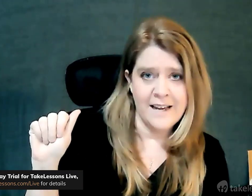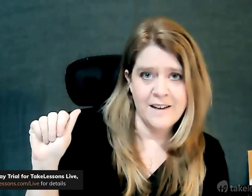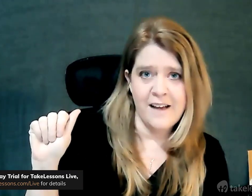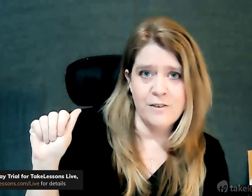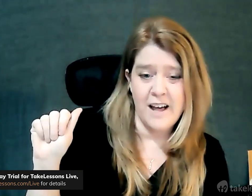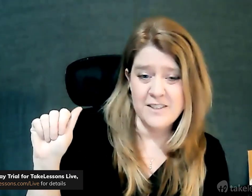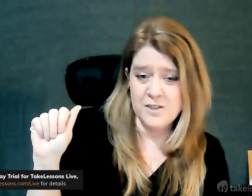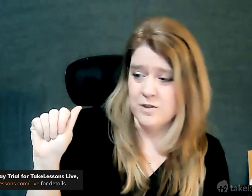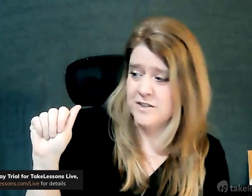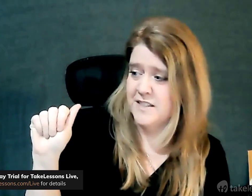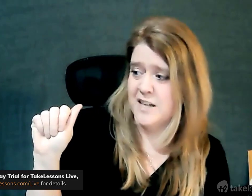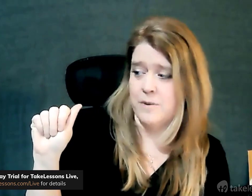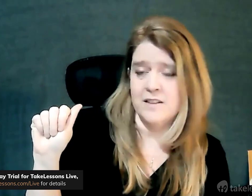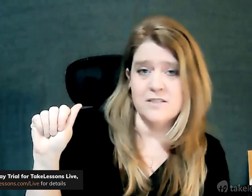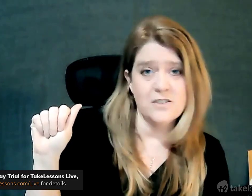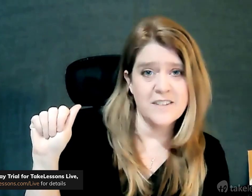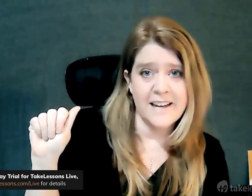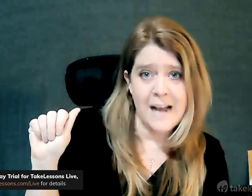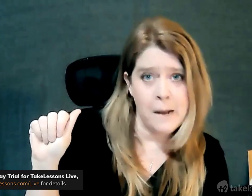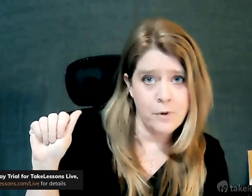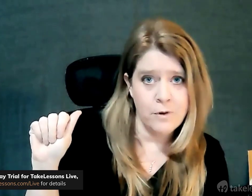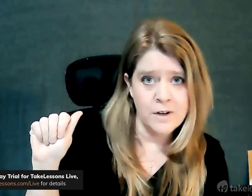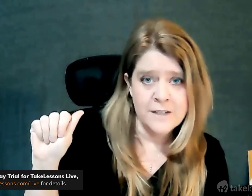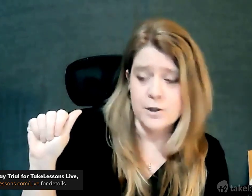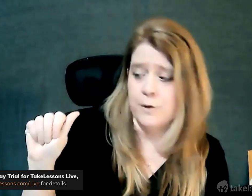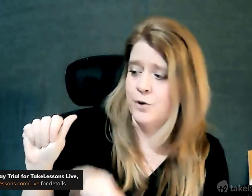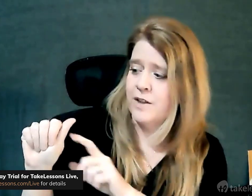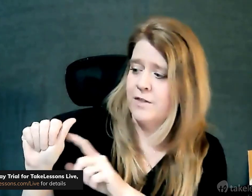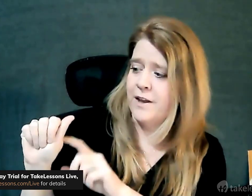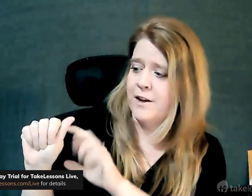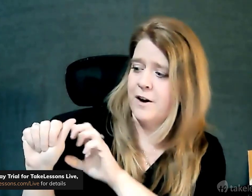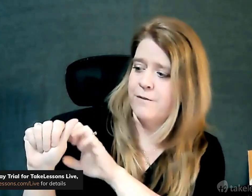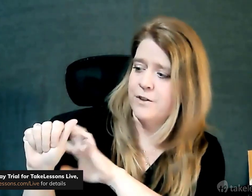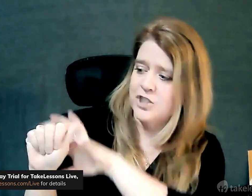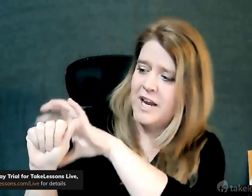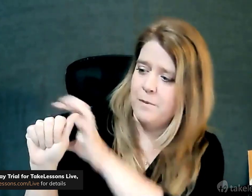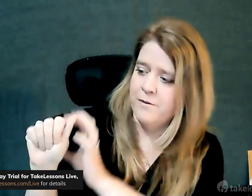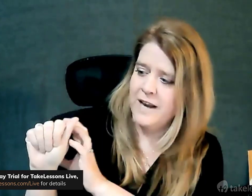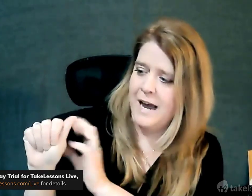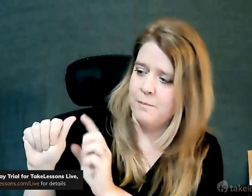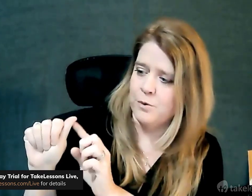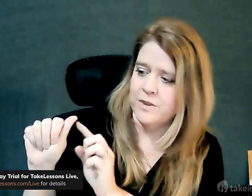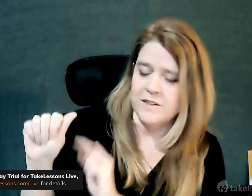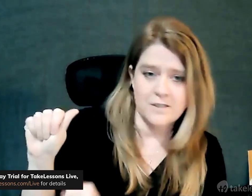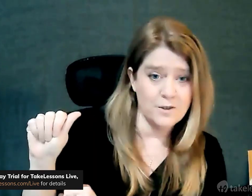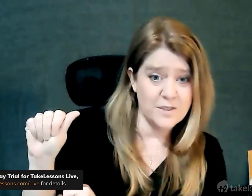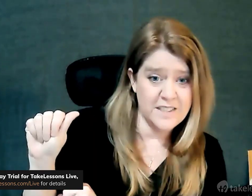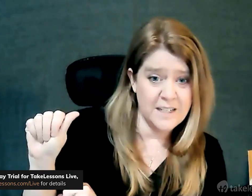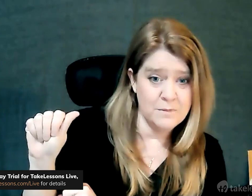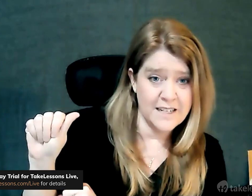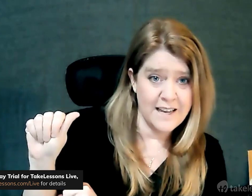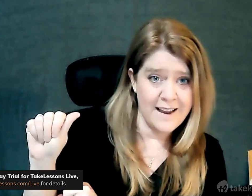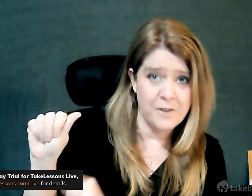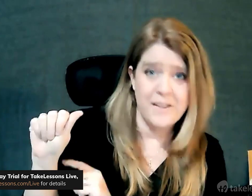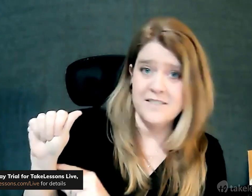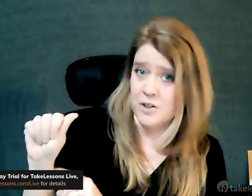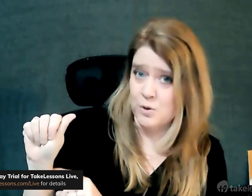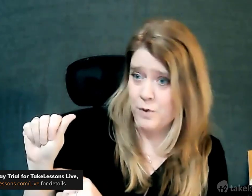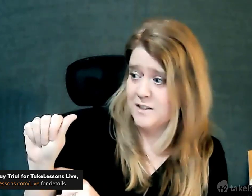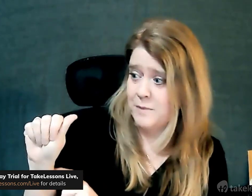I have a lot of students that tell me this looks like an apple. So if you can think of the shape of an apple with its little stem sticking out, that's a good way to make